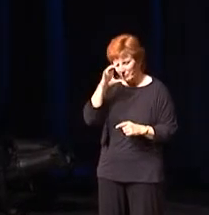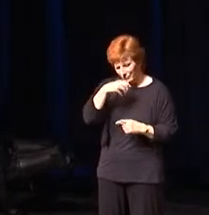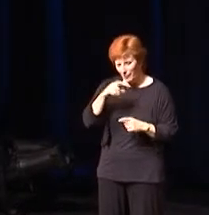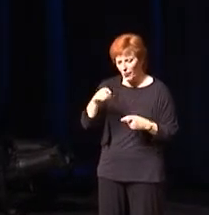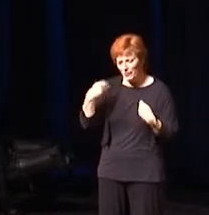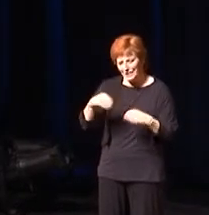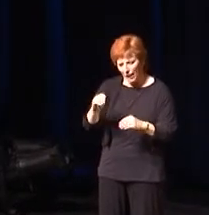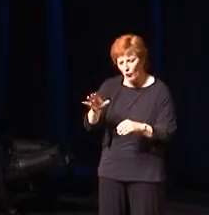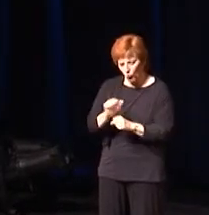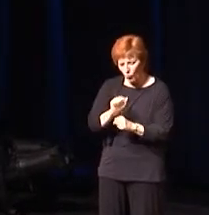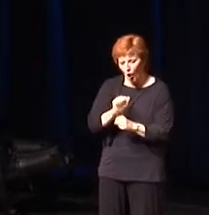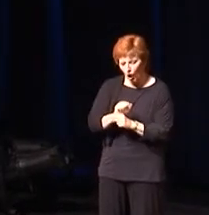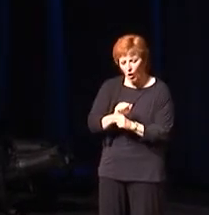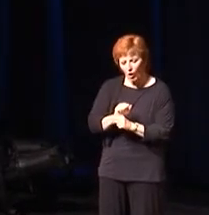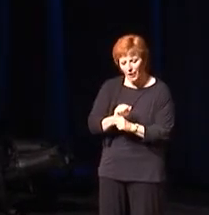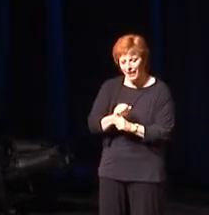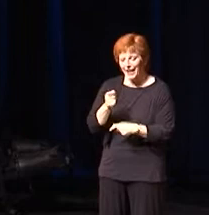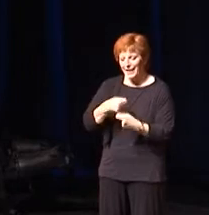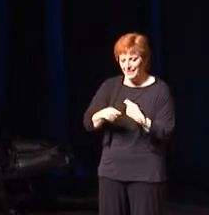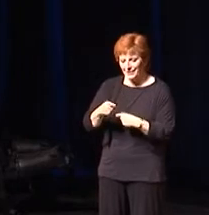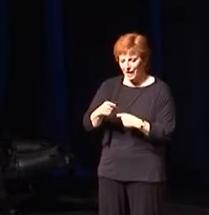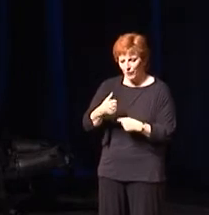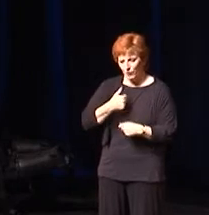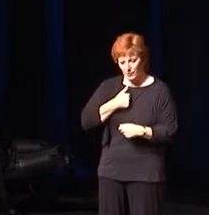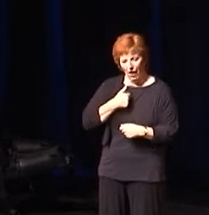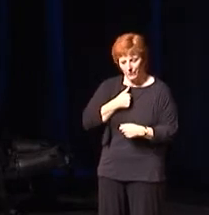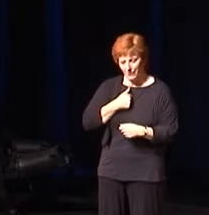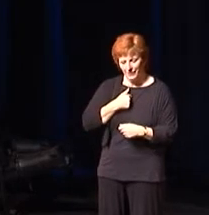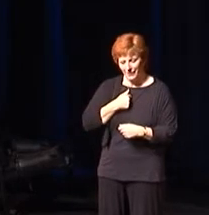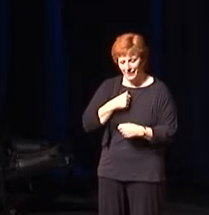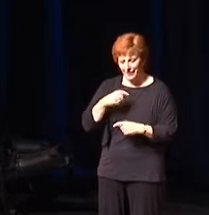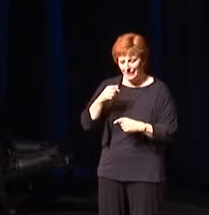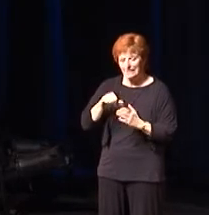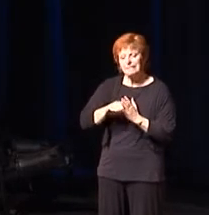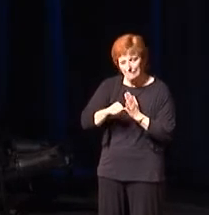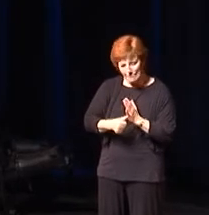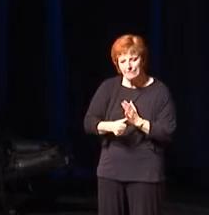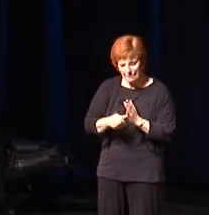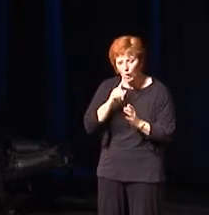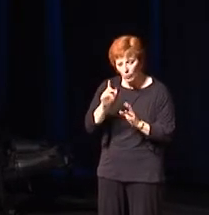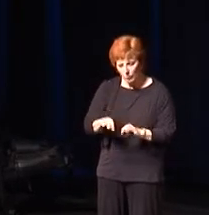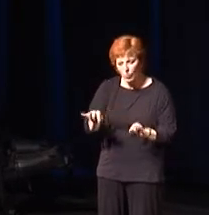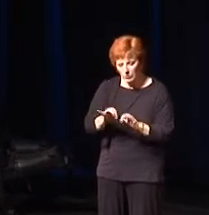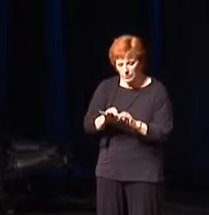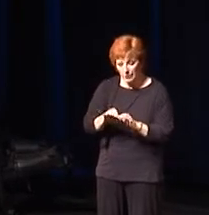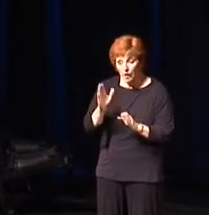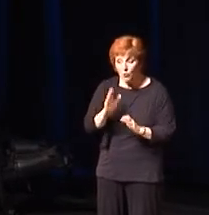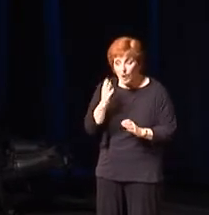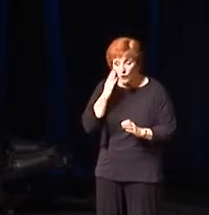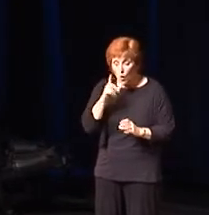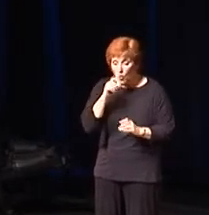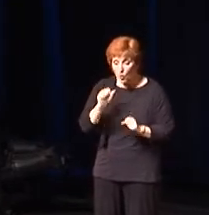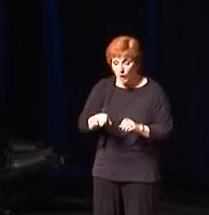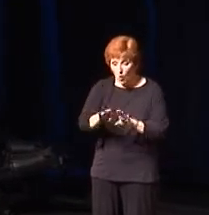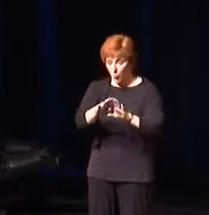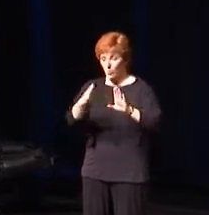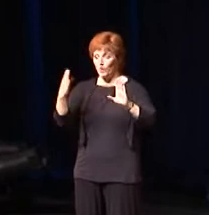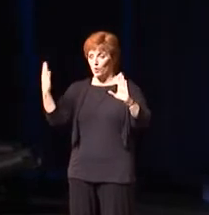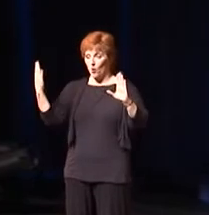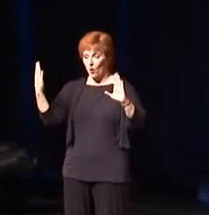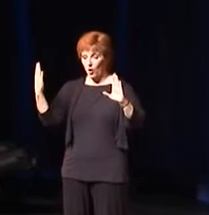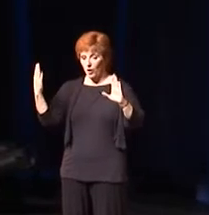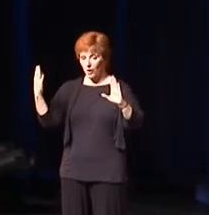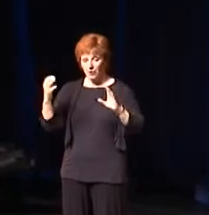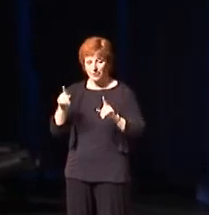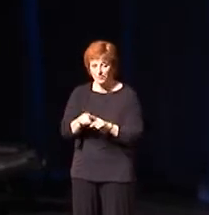sell your work rather than yourself. You can't emphasize that enough. And you never know who can open up the door. There's